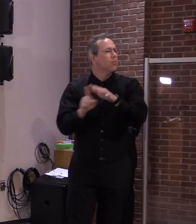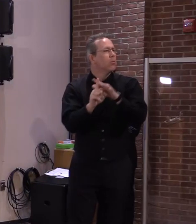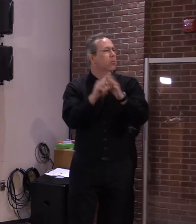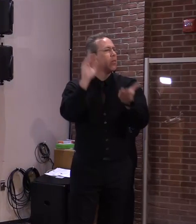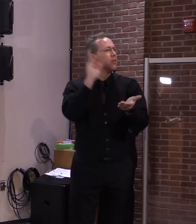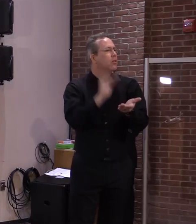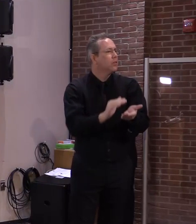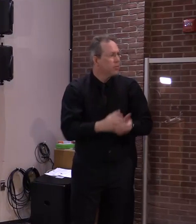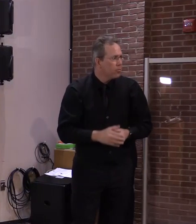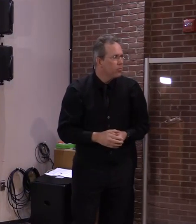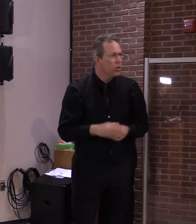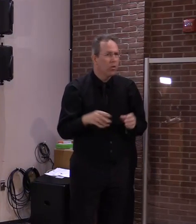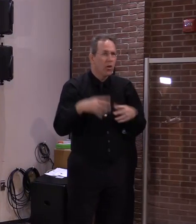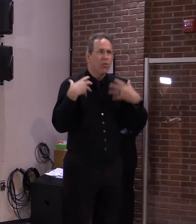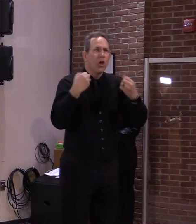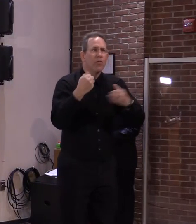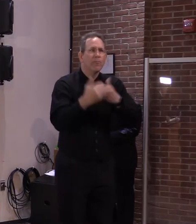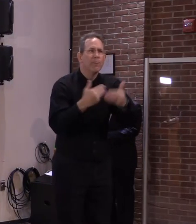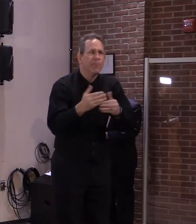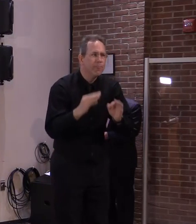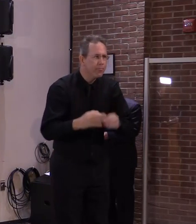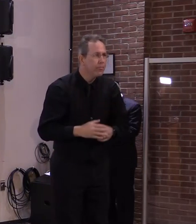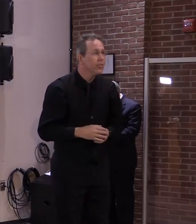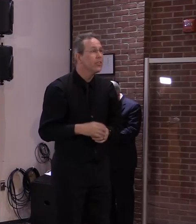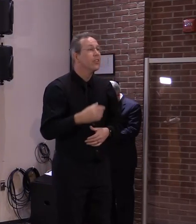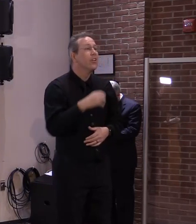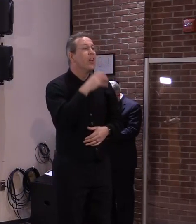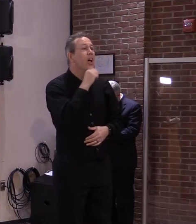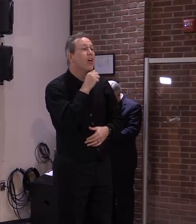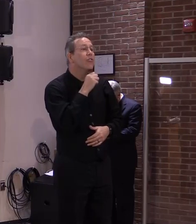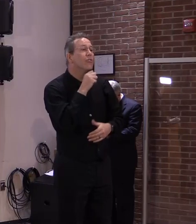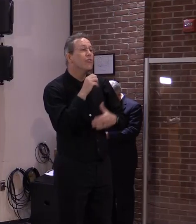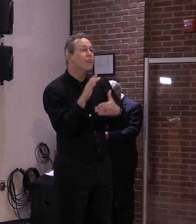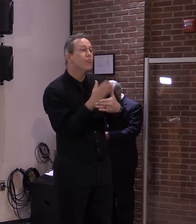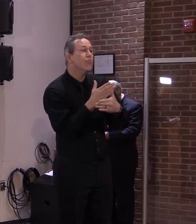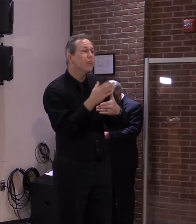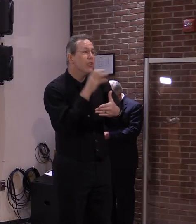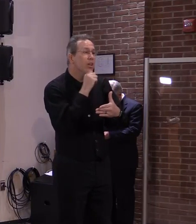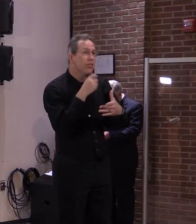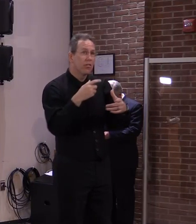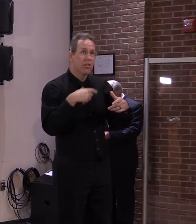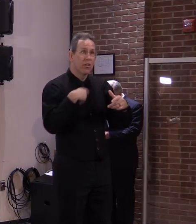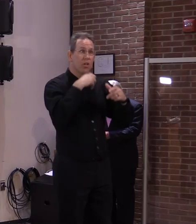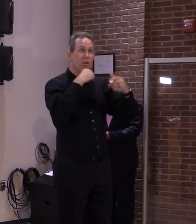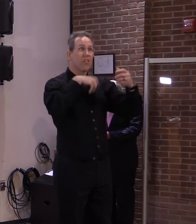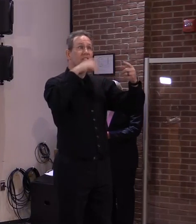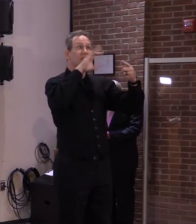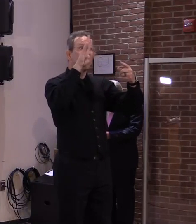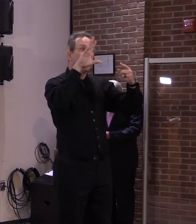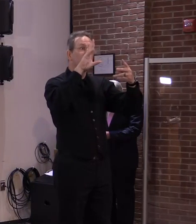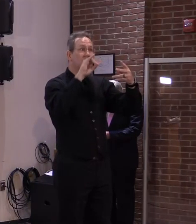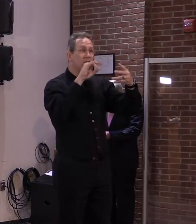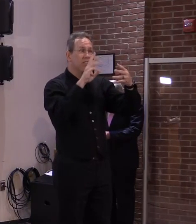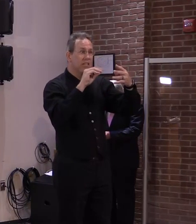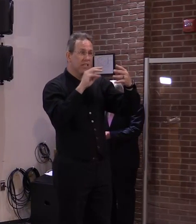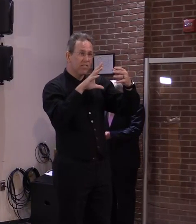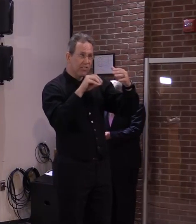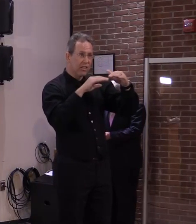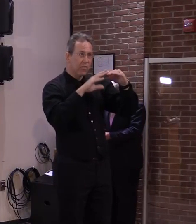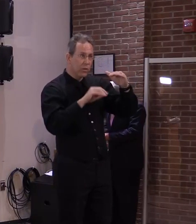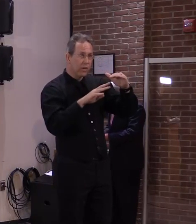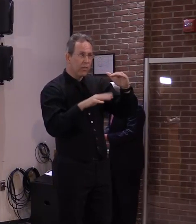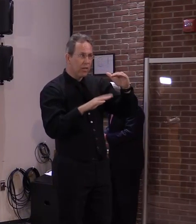of our cases decrease. And although it's true, younger people are far less likely to suffer severe outcomes from